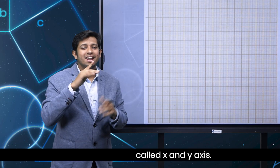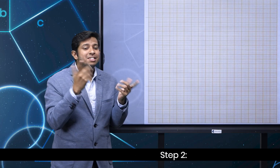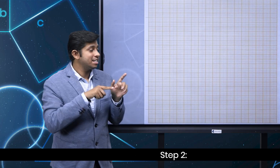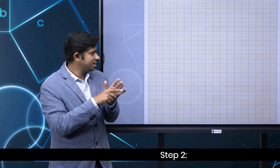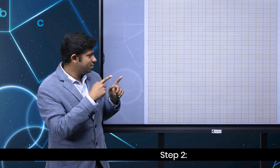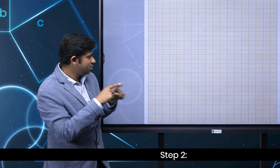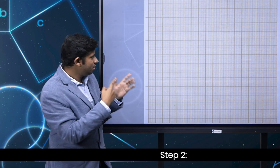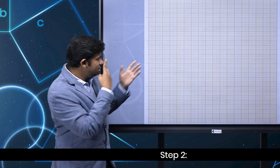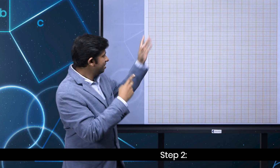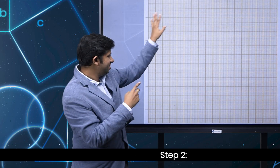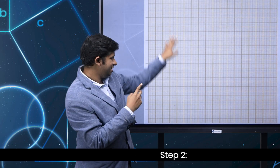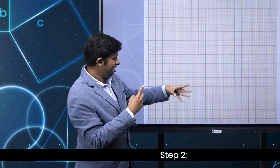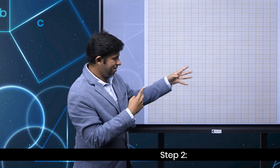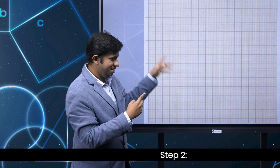Step 2.